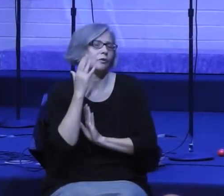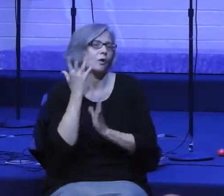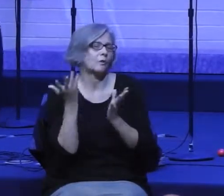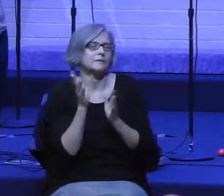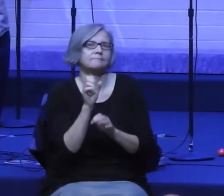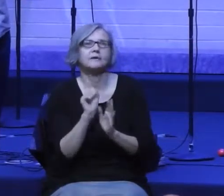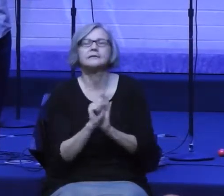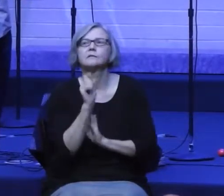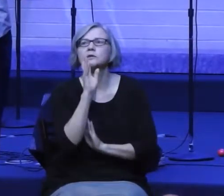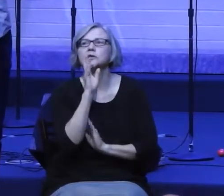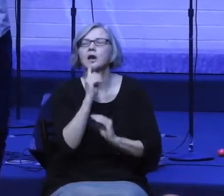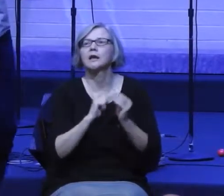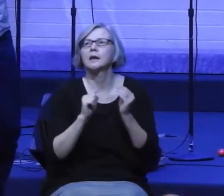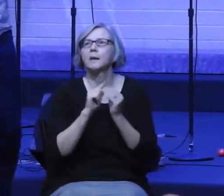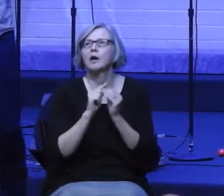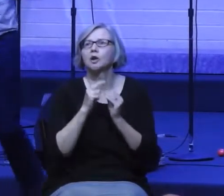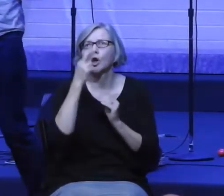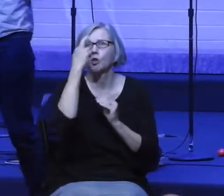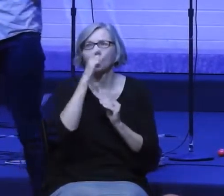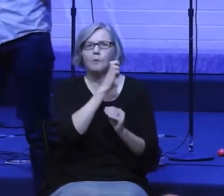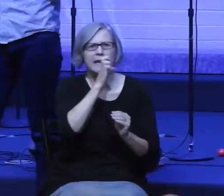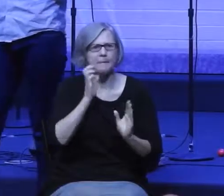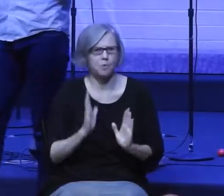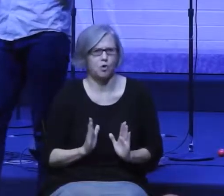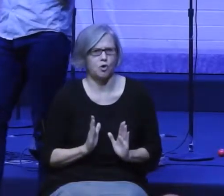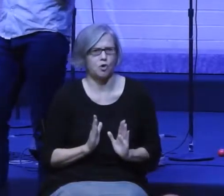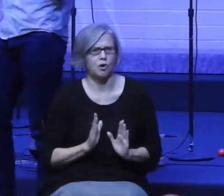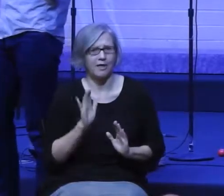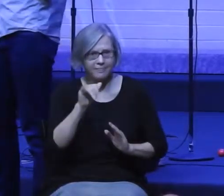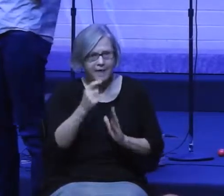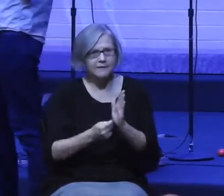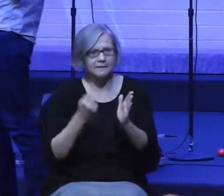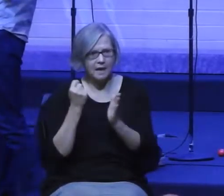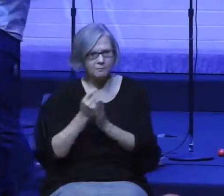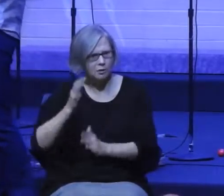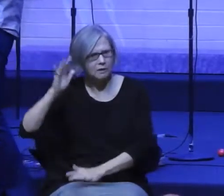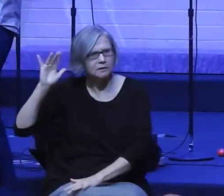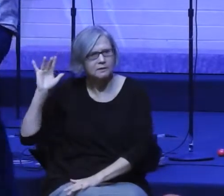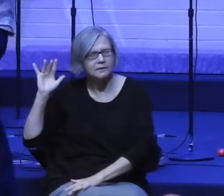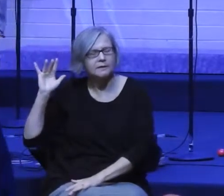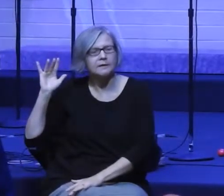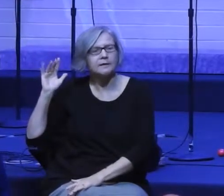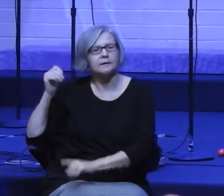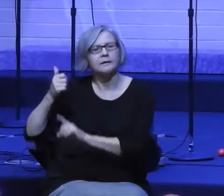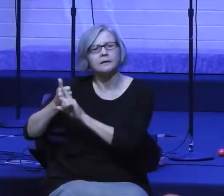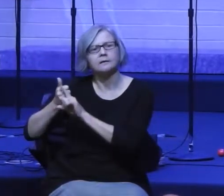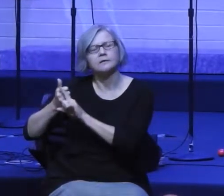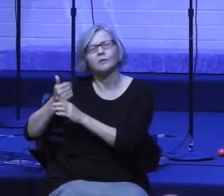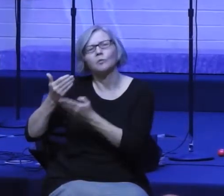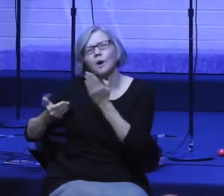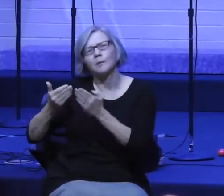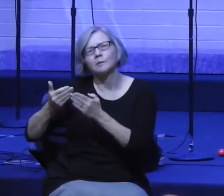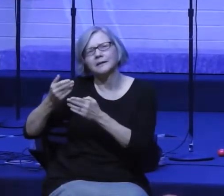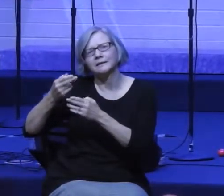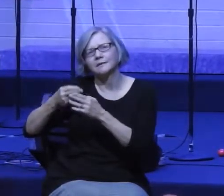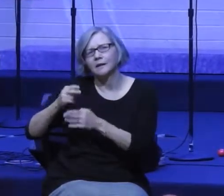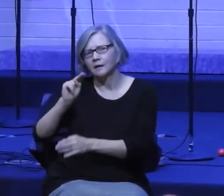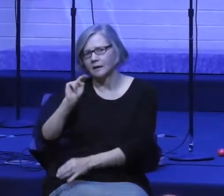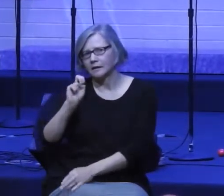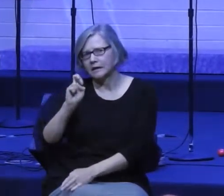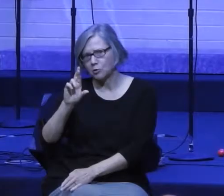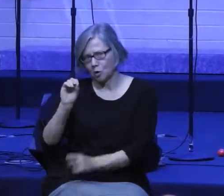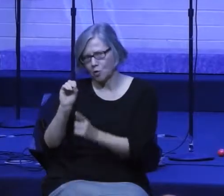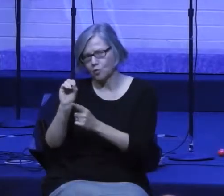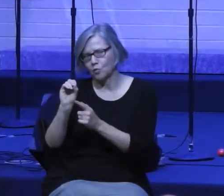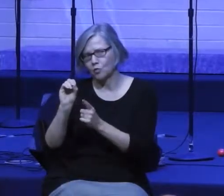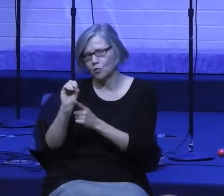quit. He's writing a letter to people who are staring back in their face. If you were here last week, you heard